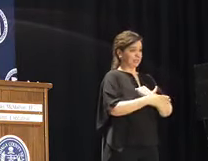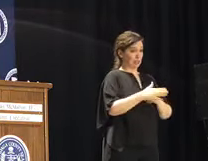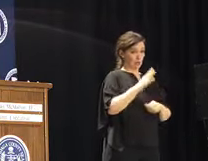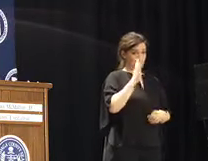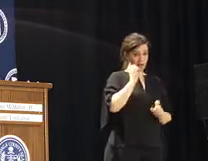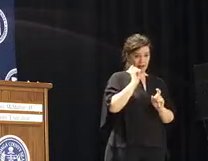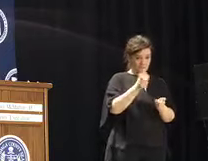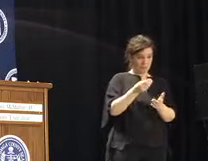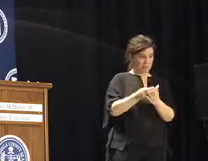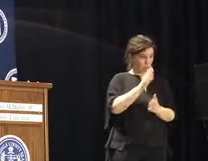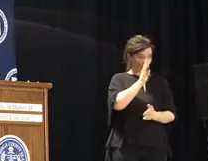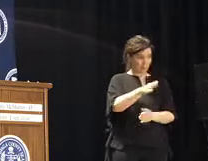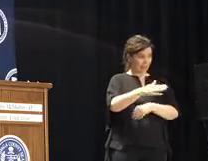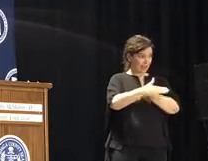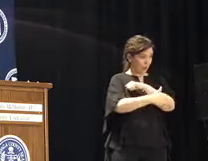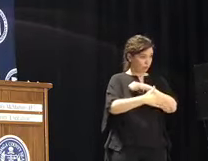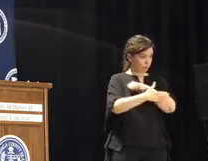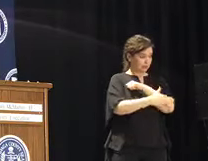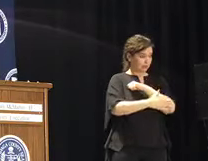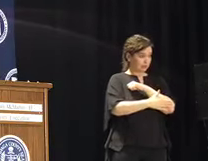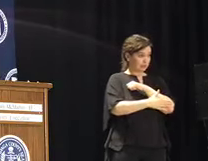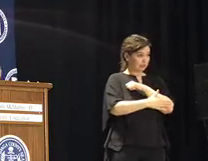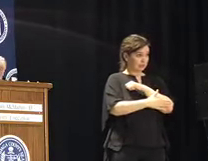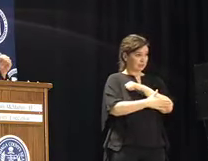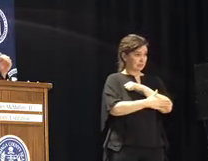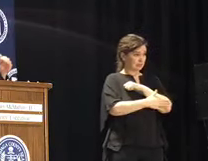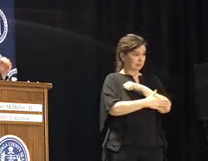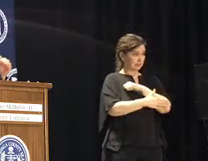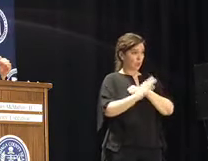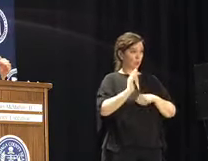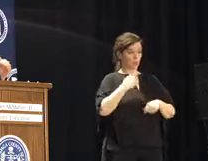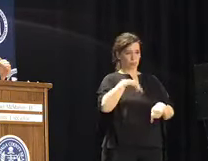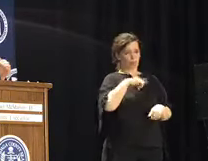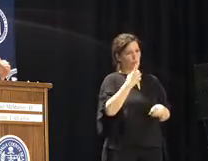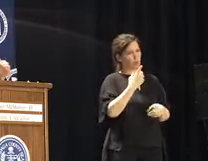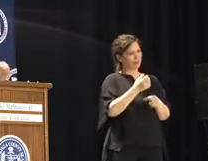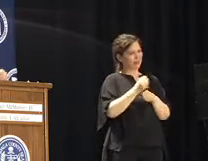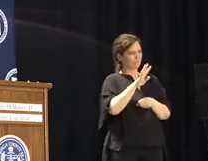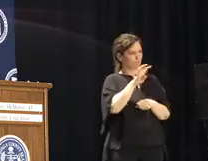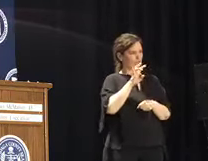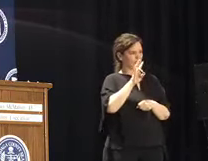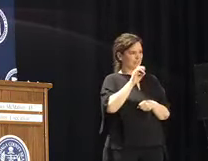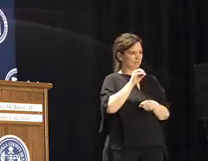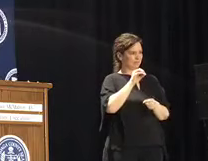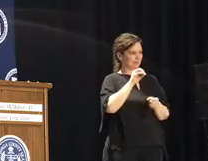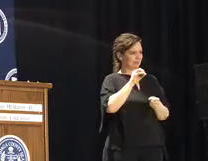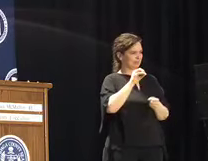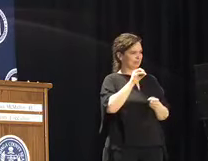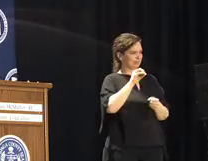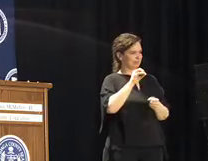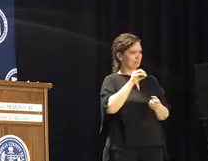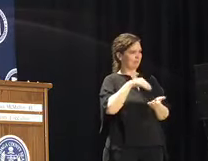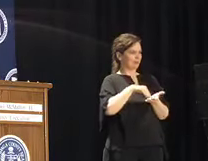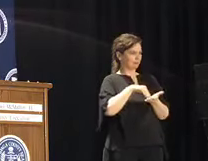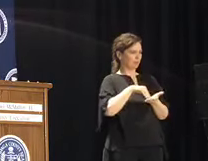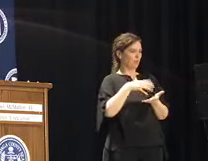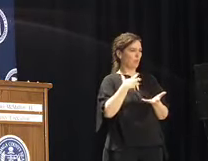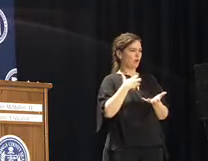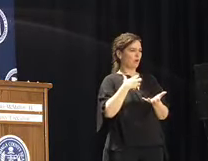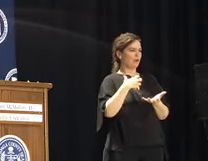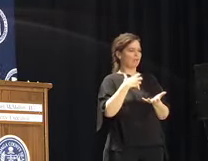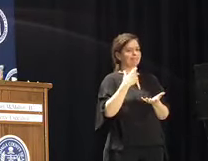We're at $470,000. So if they adjusted that bill to $450,000, we would know what aid we would get. We